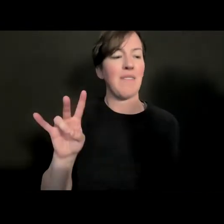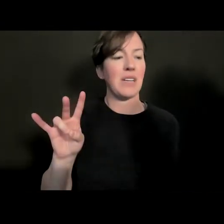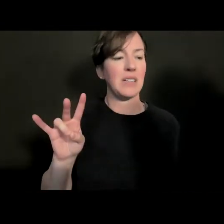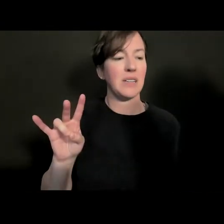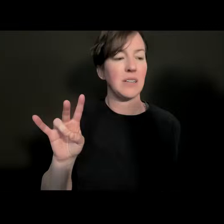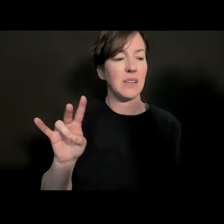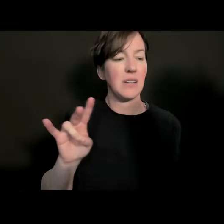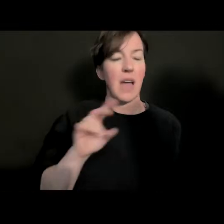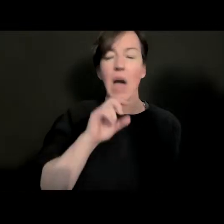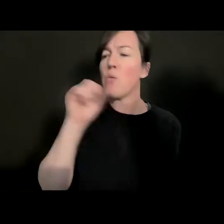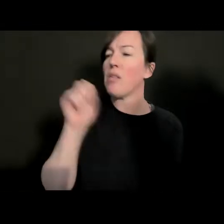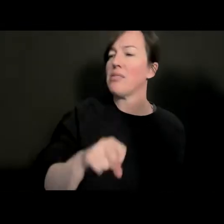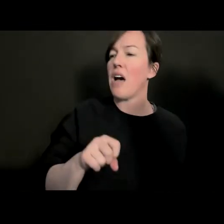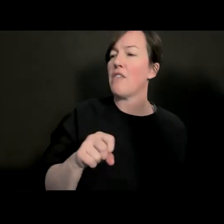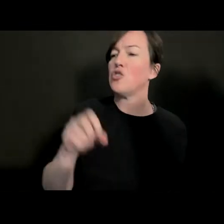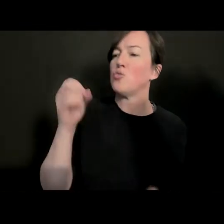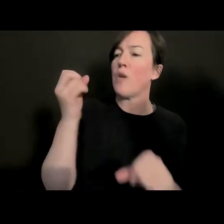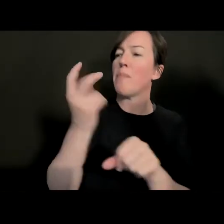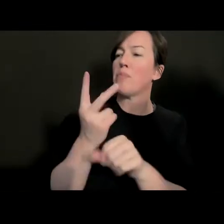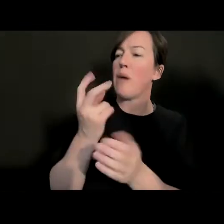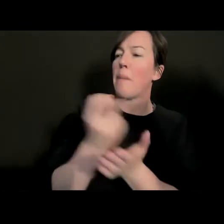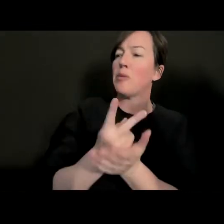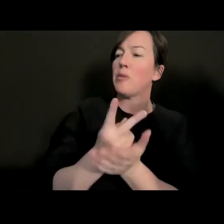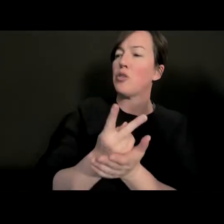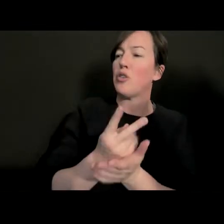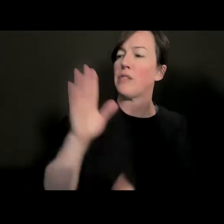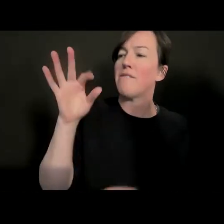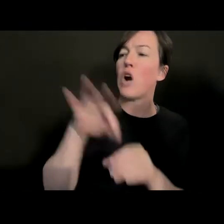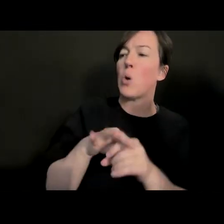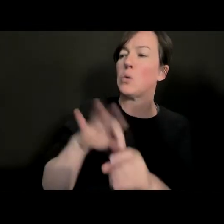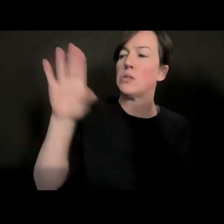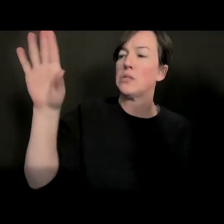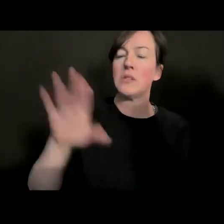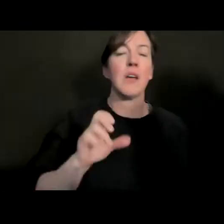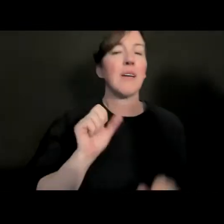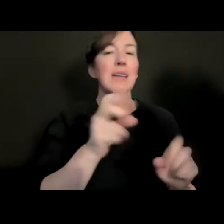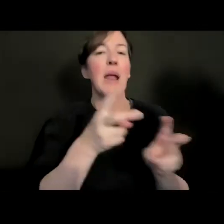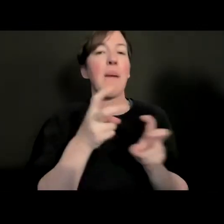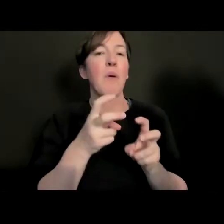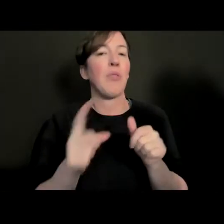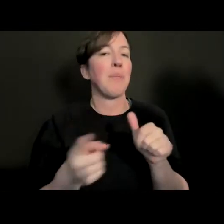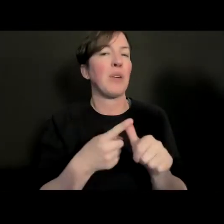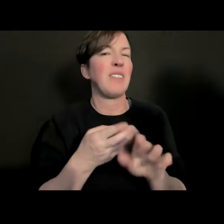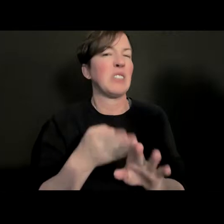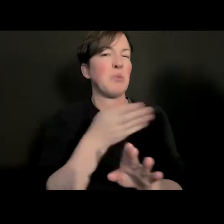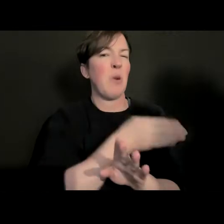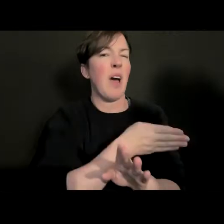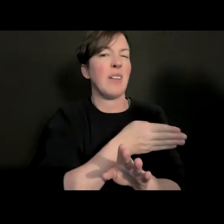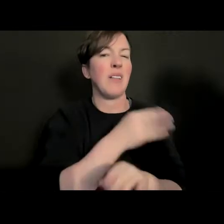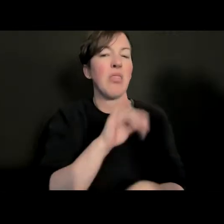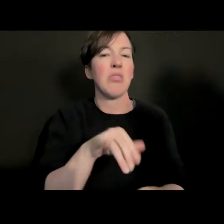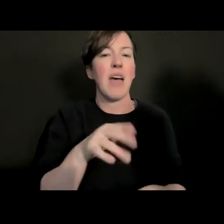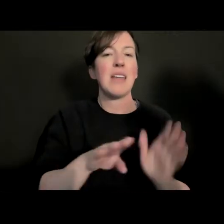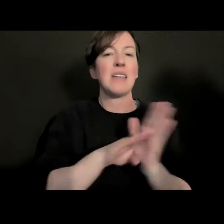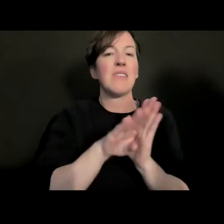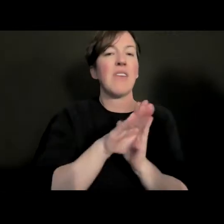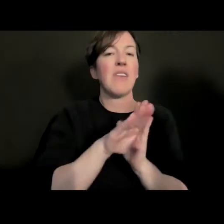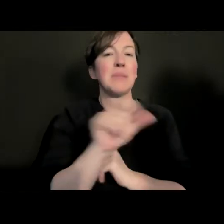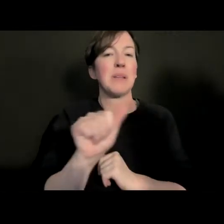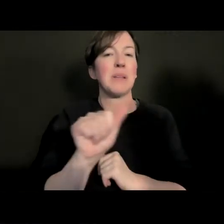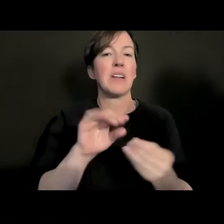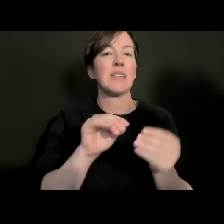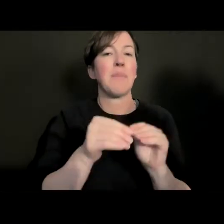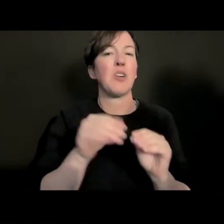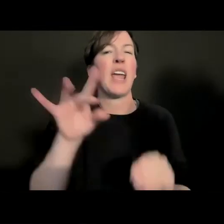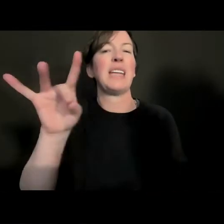to approve. Okay, Can I also pull the previous one then too, the developmental disabilities one? That's number 8.